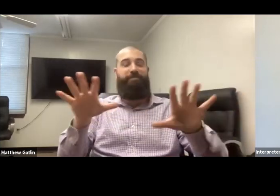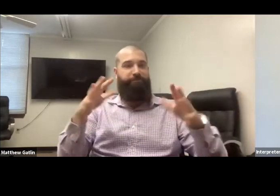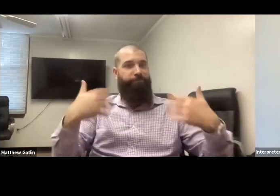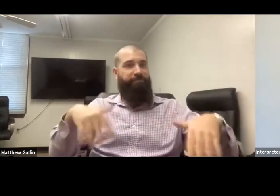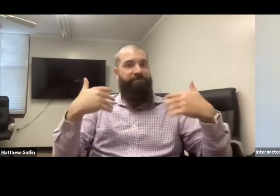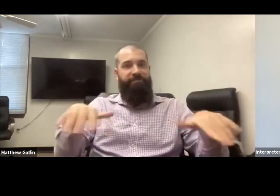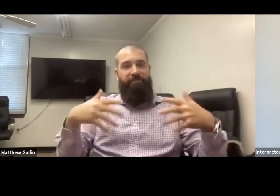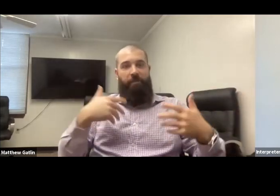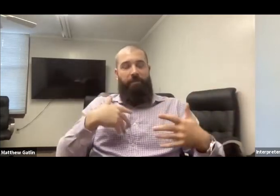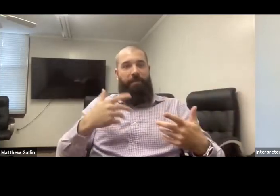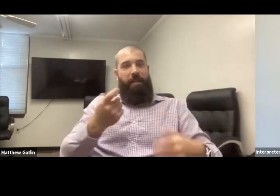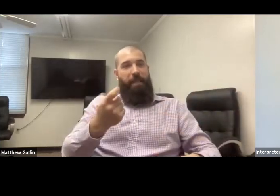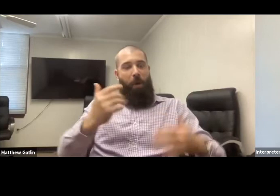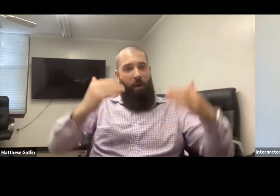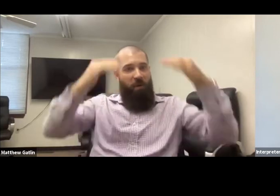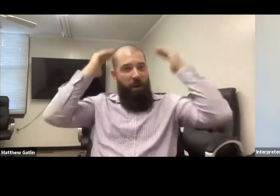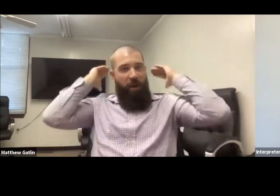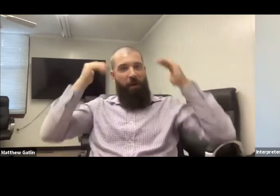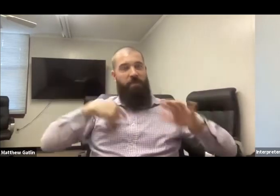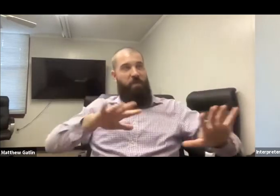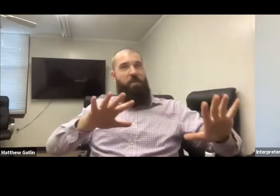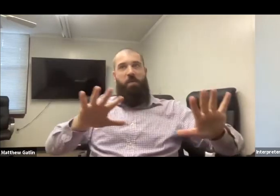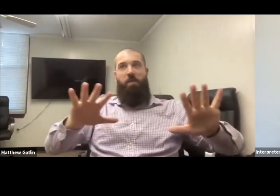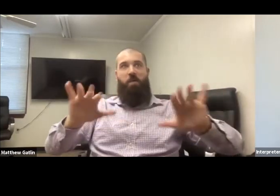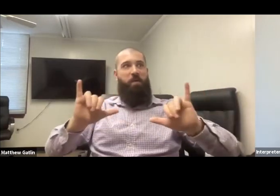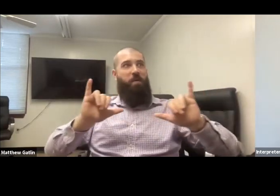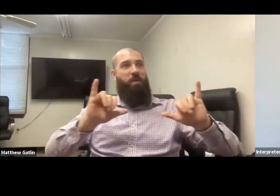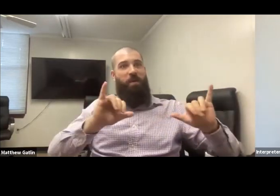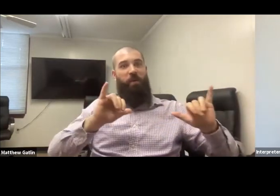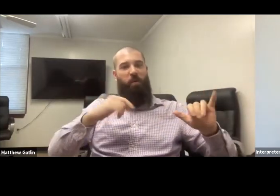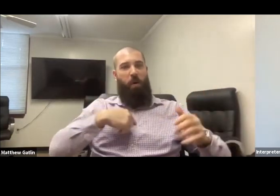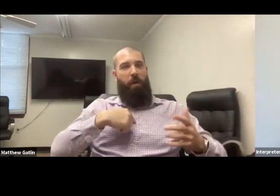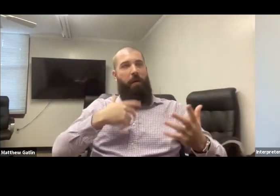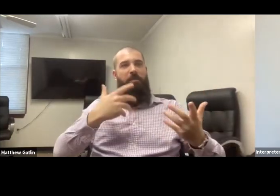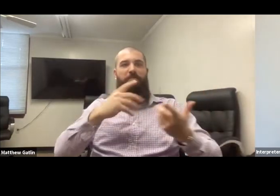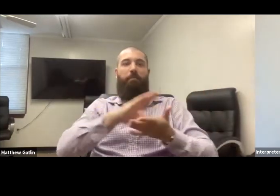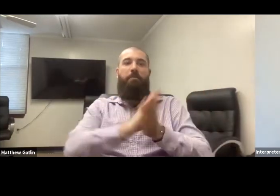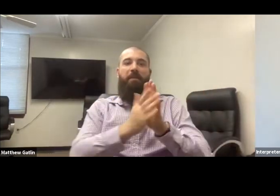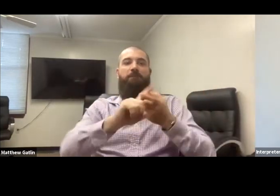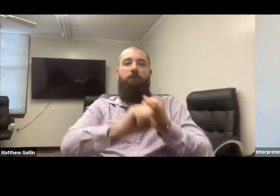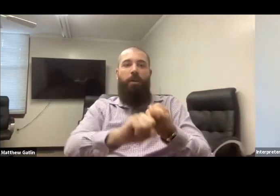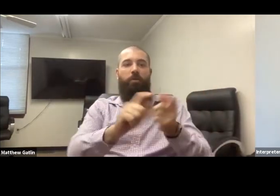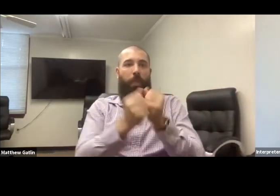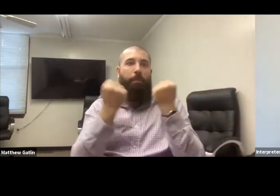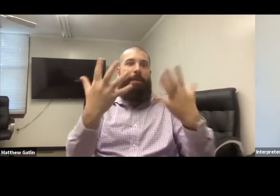themselves. It was such a variety. It's kind of overwhelming.